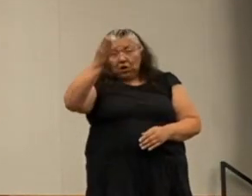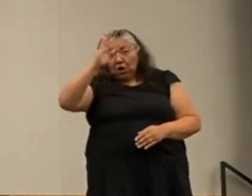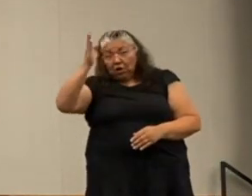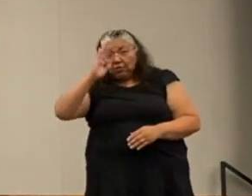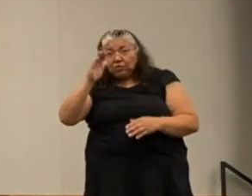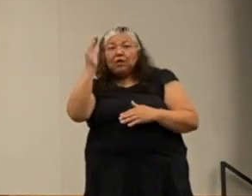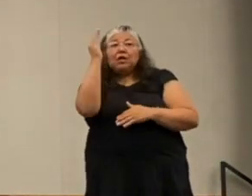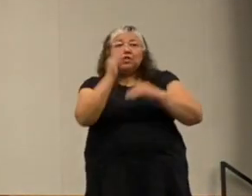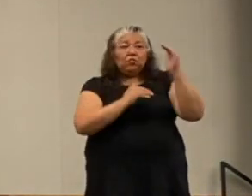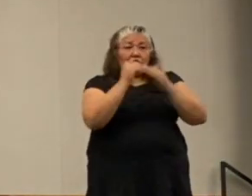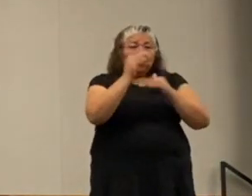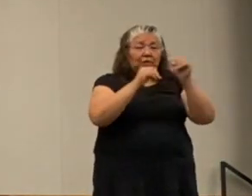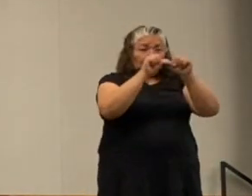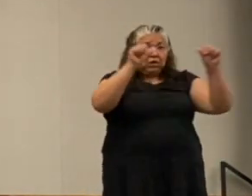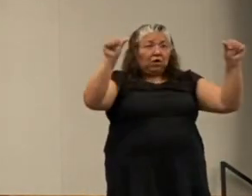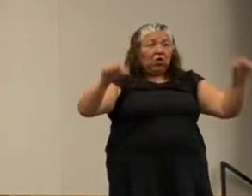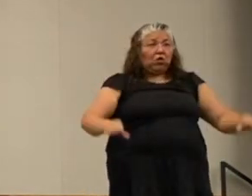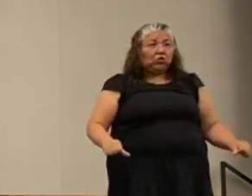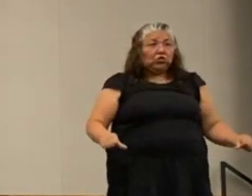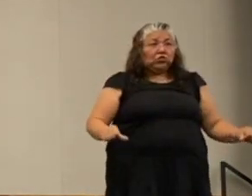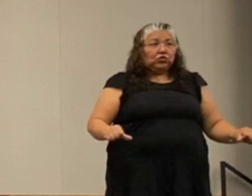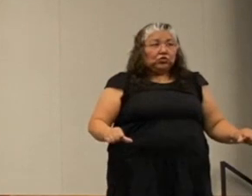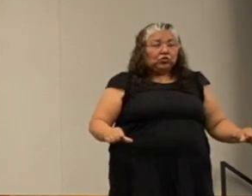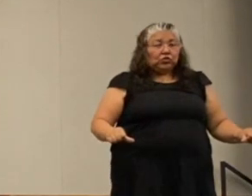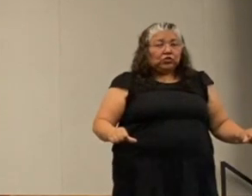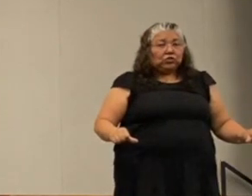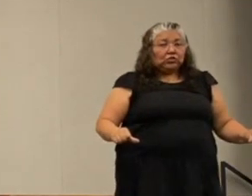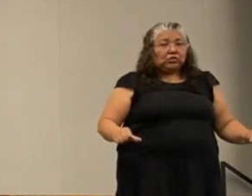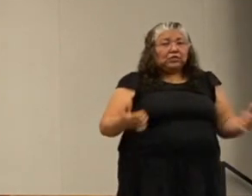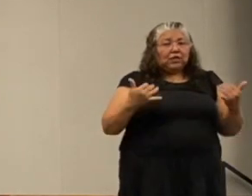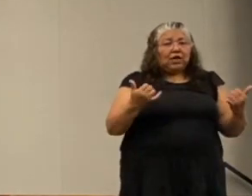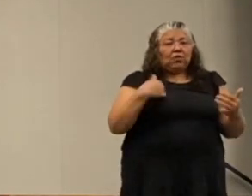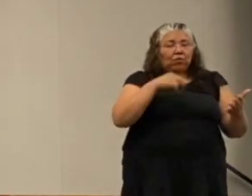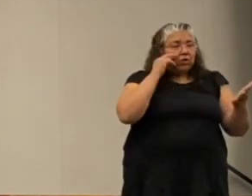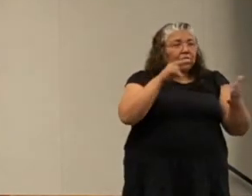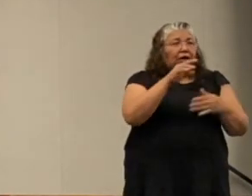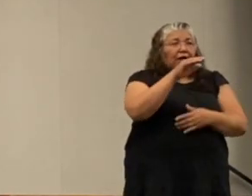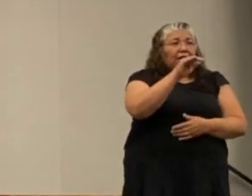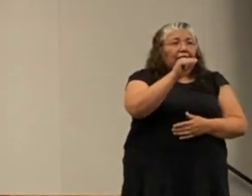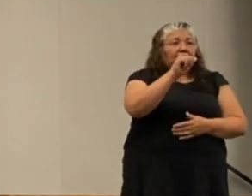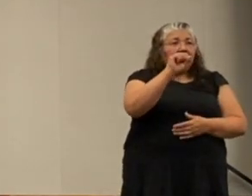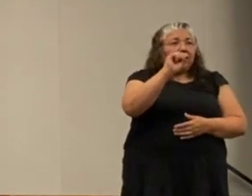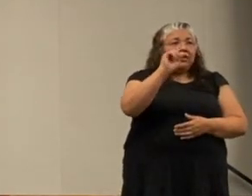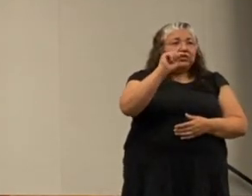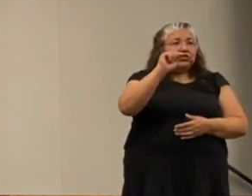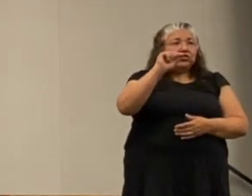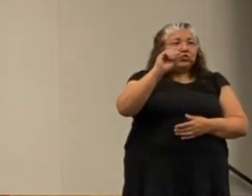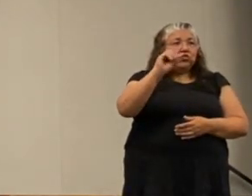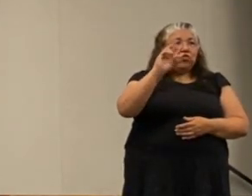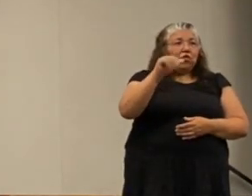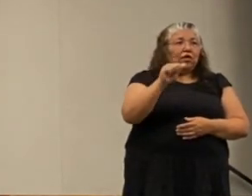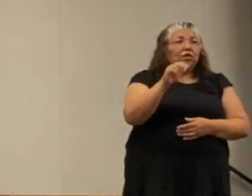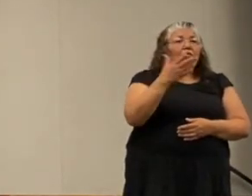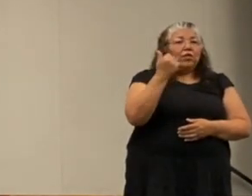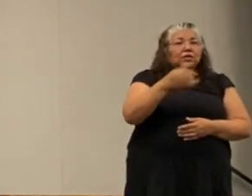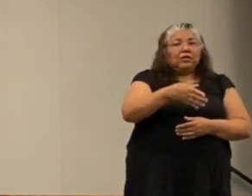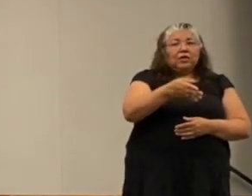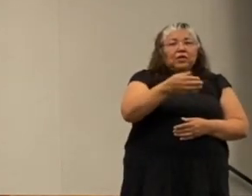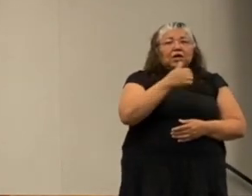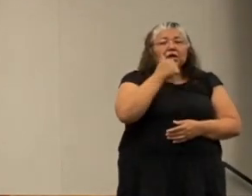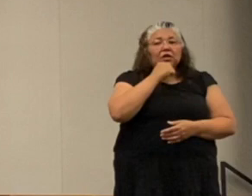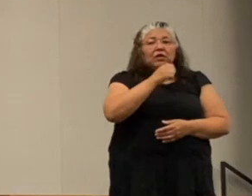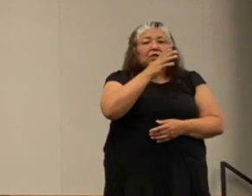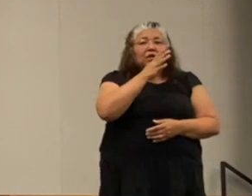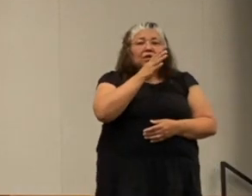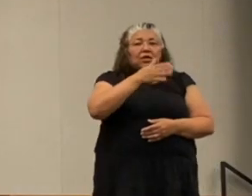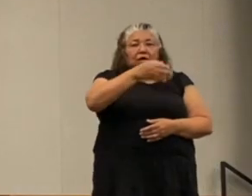they were building altars to and everything. So if we look at this Ashtoreth was a goddess that